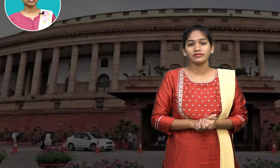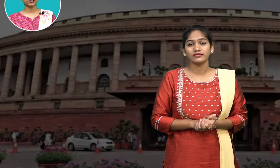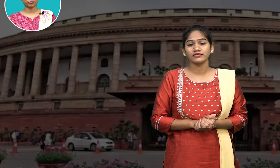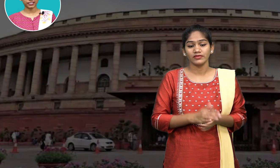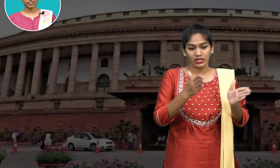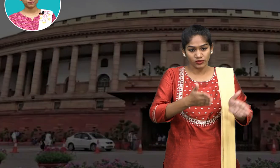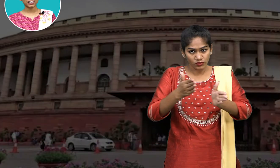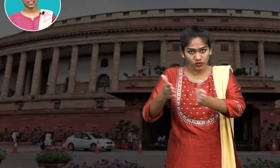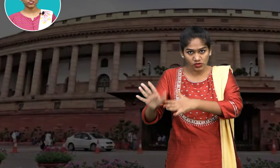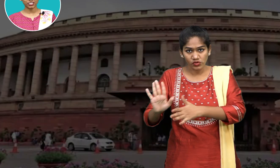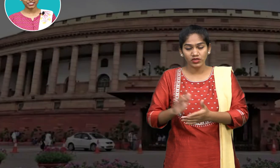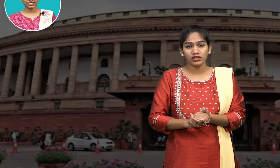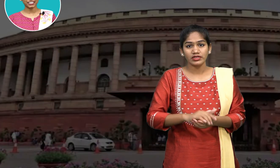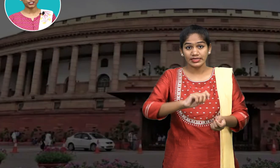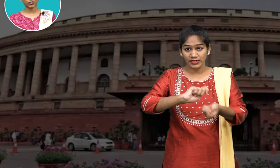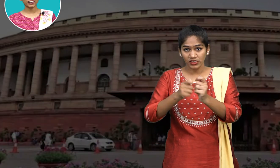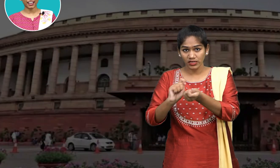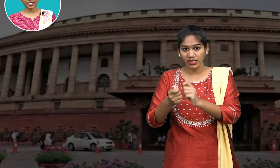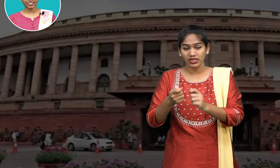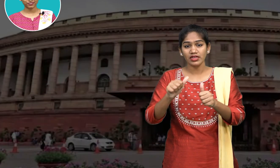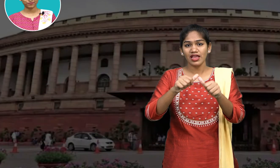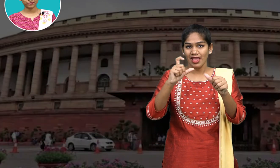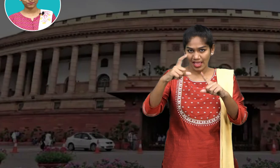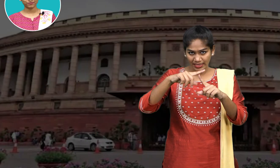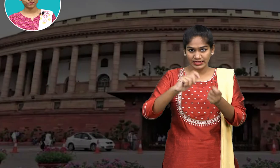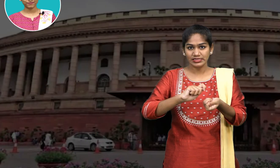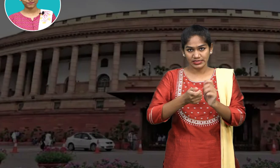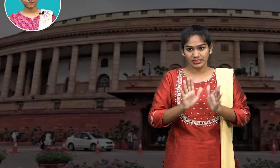In order to be converted into an act,